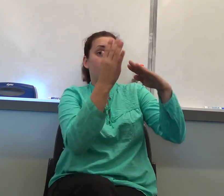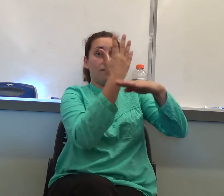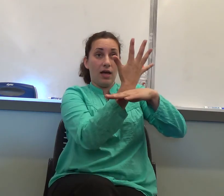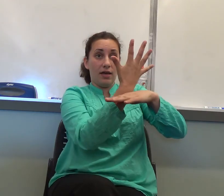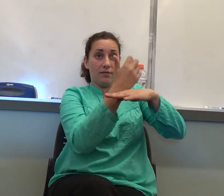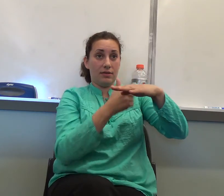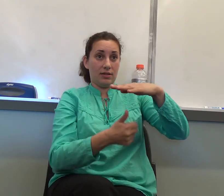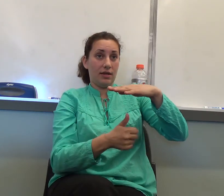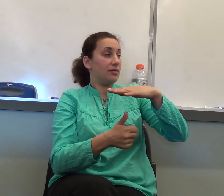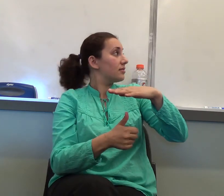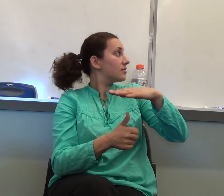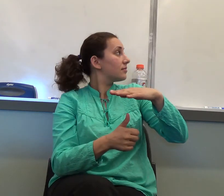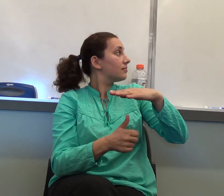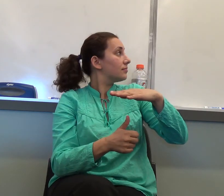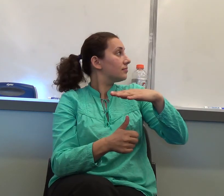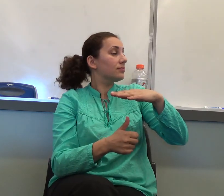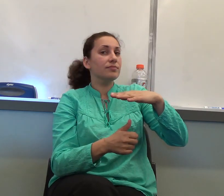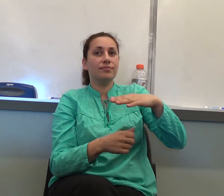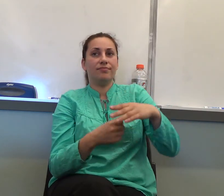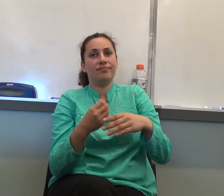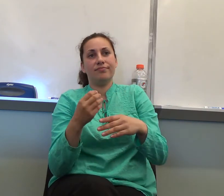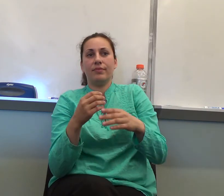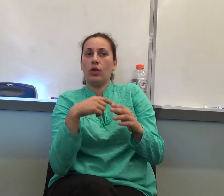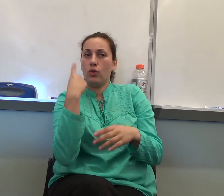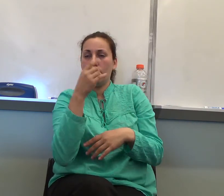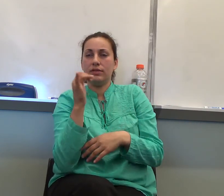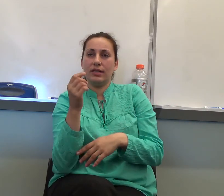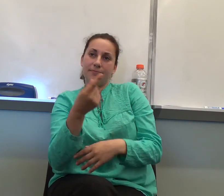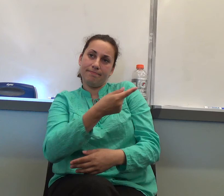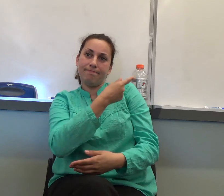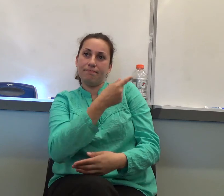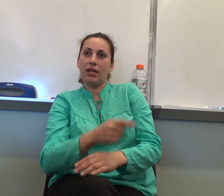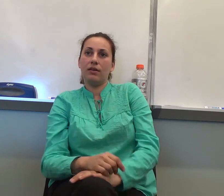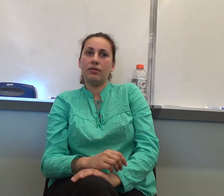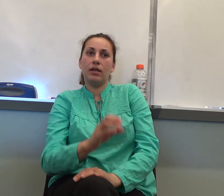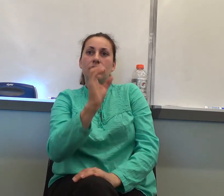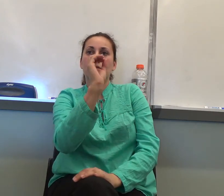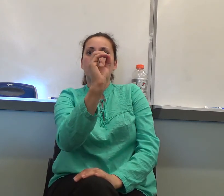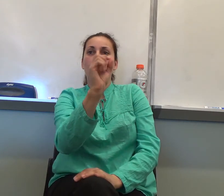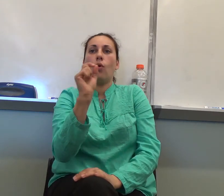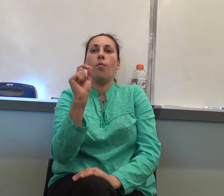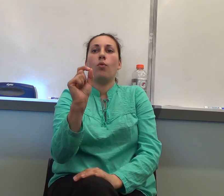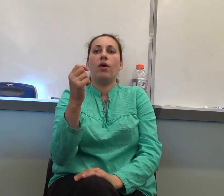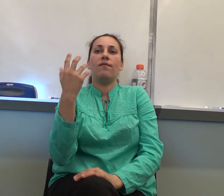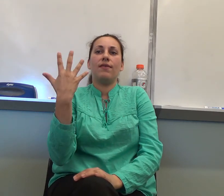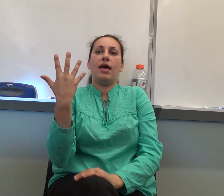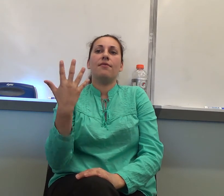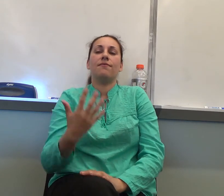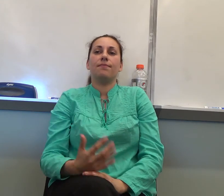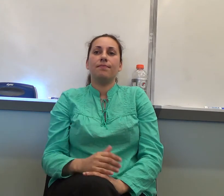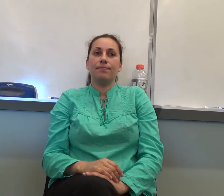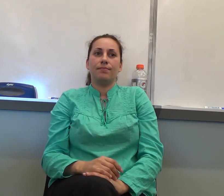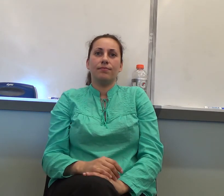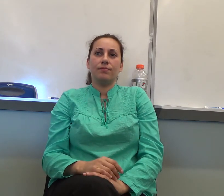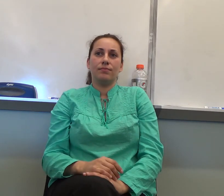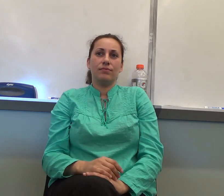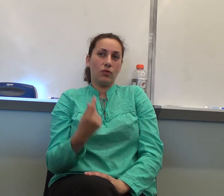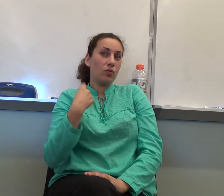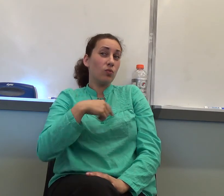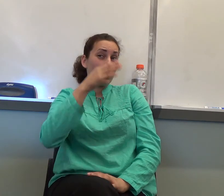right there. And you can write it with a leading 0, 0.5. Okay, so we know that this is the right answer because we've